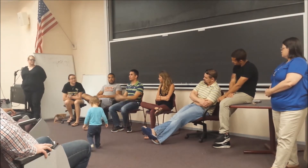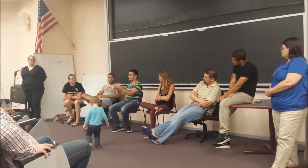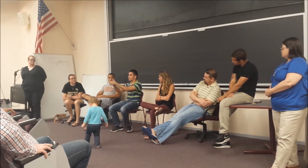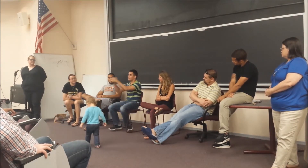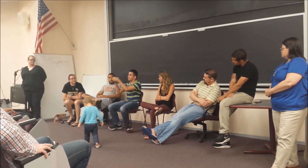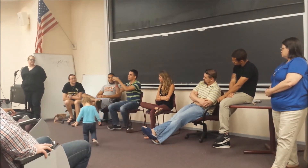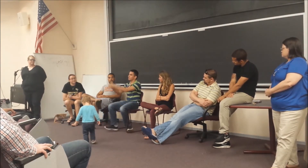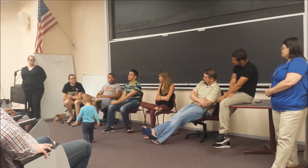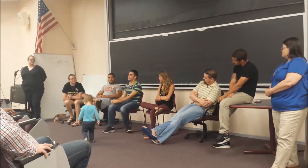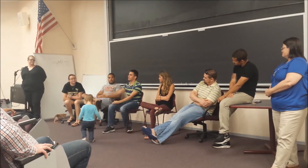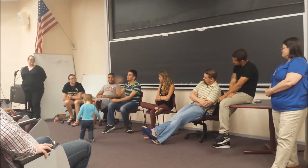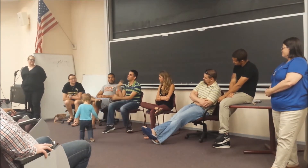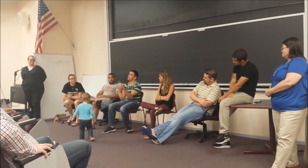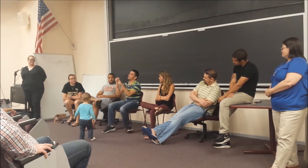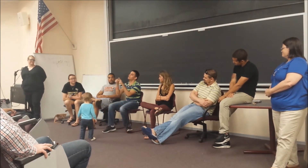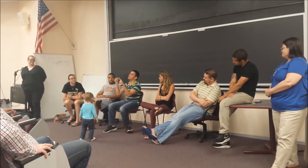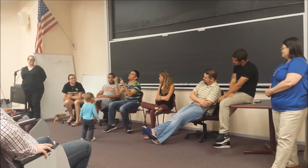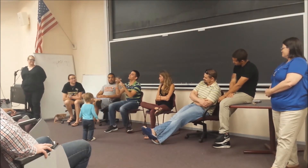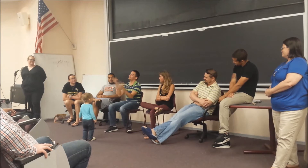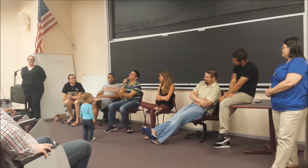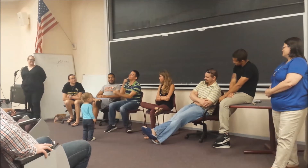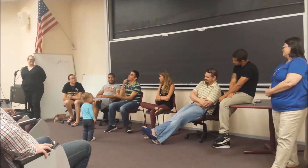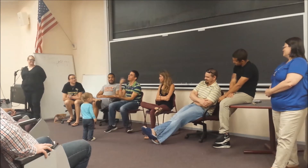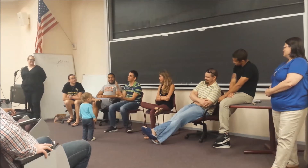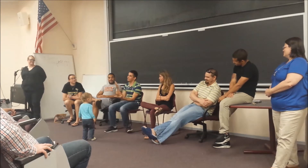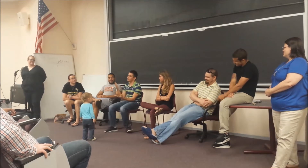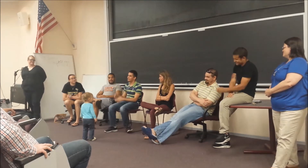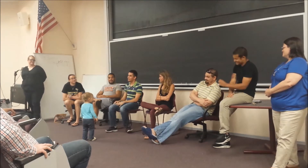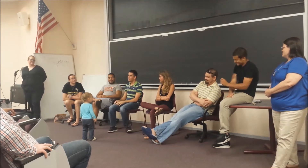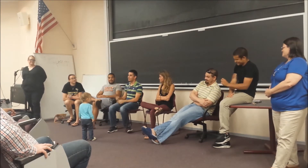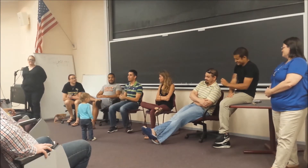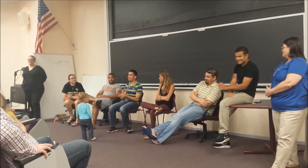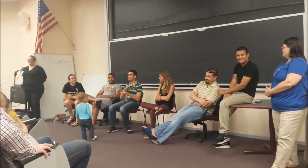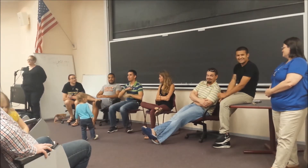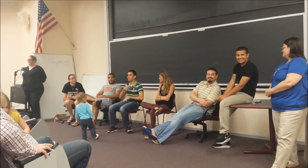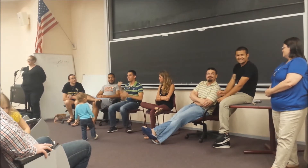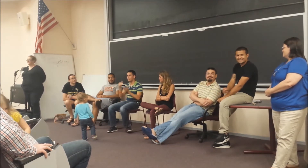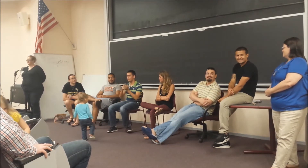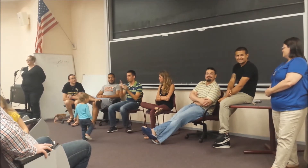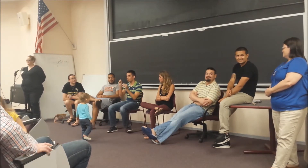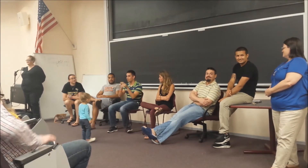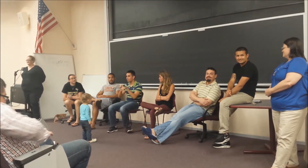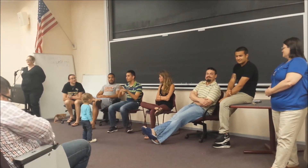frustrating, What do you say?